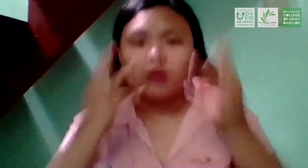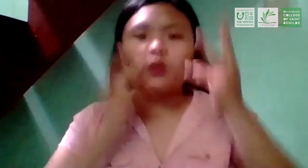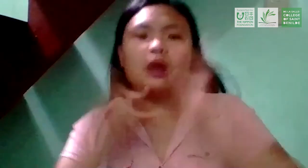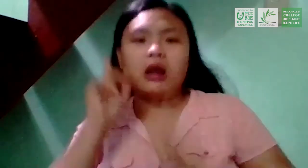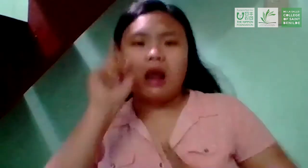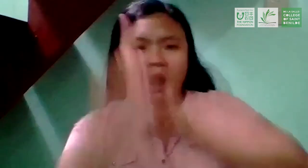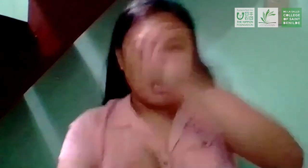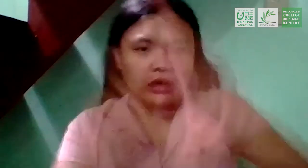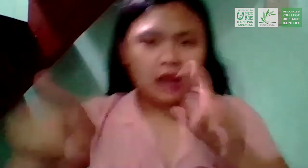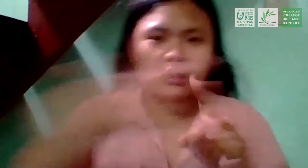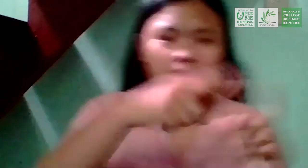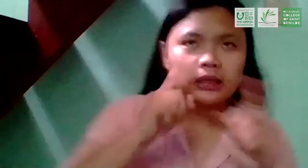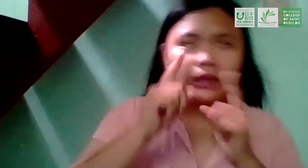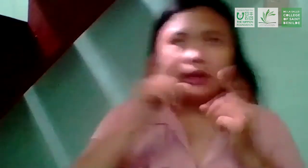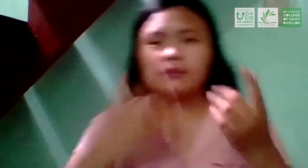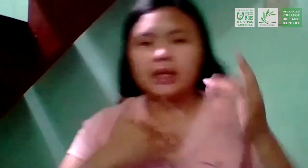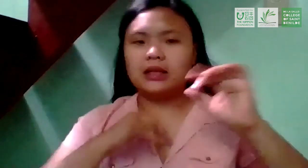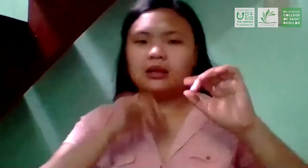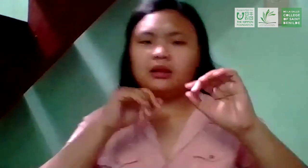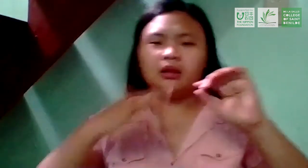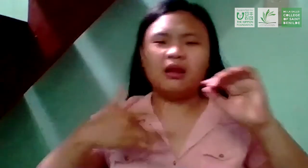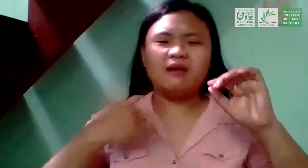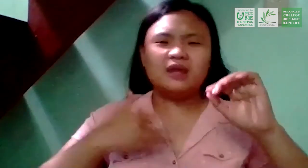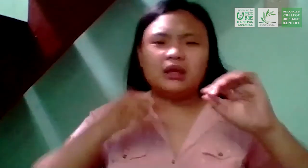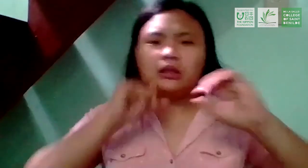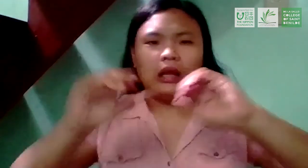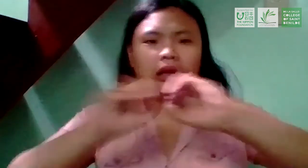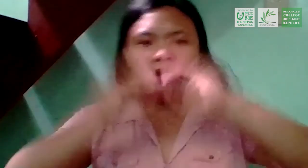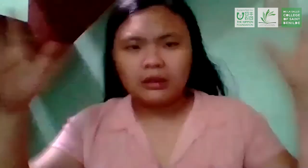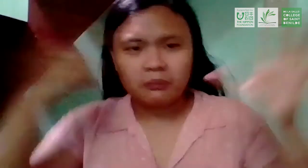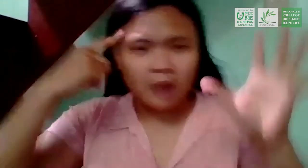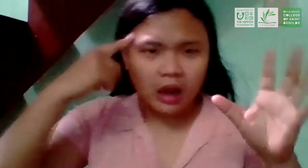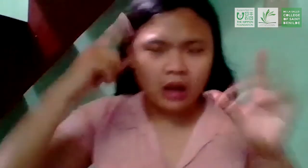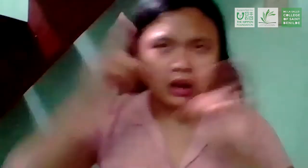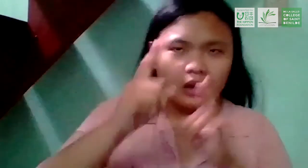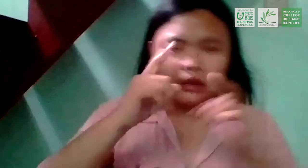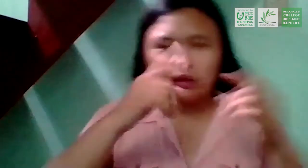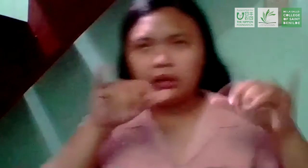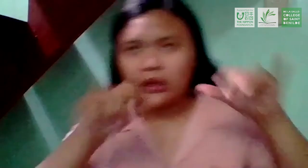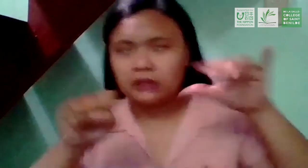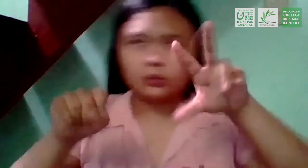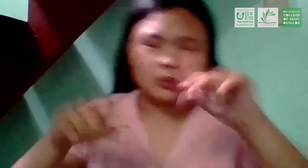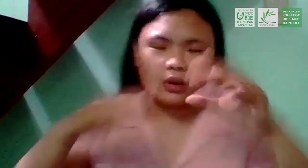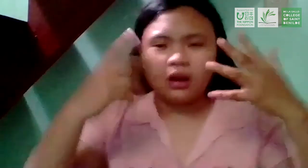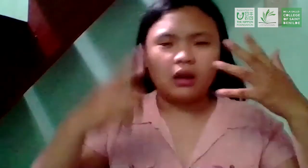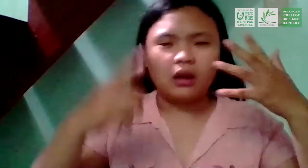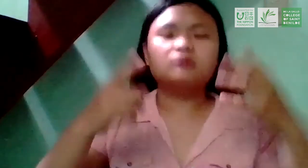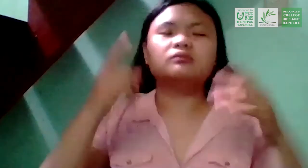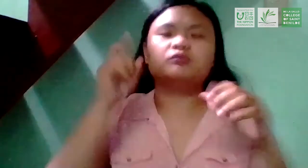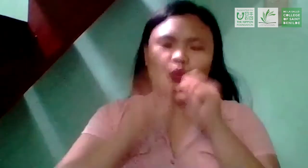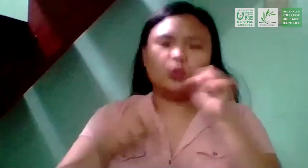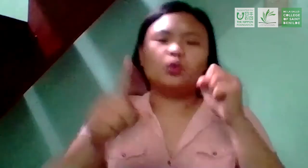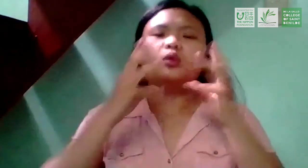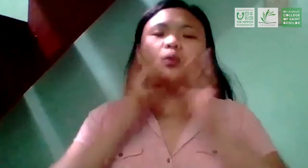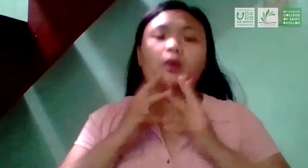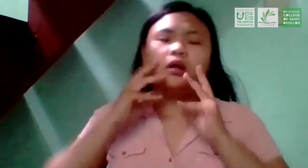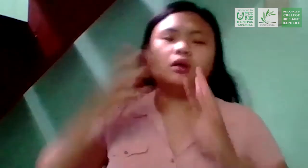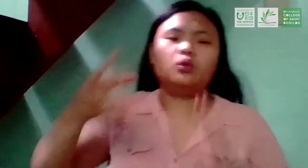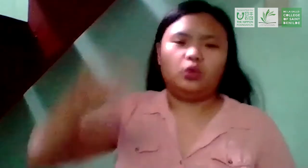And that's why now we're going to open the discussion to all the topics because we want to make sure that we